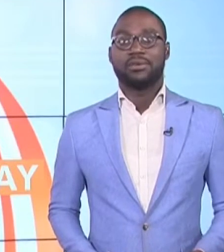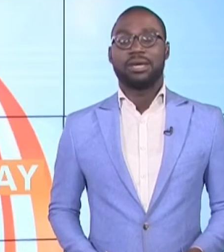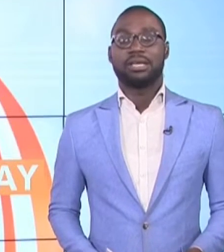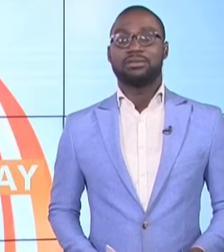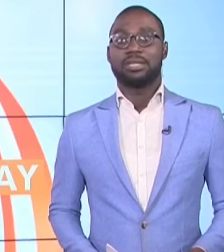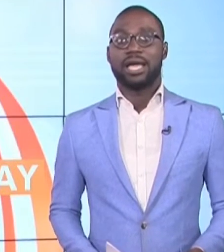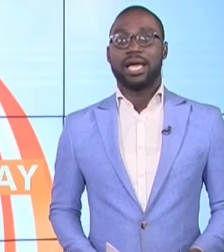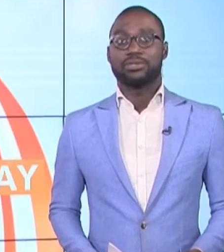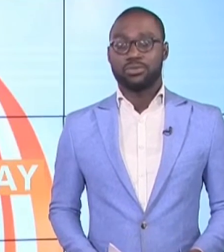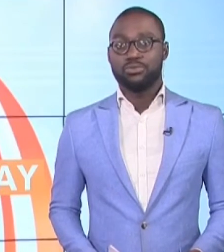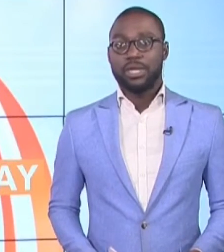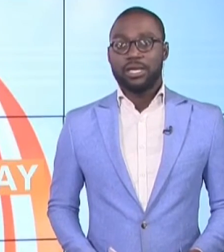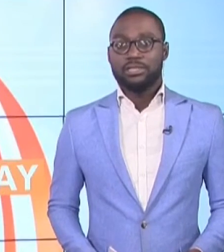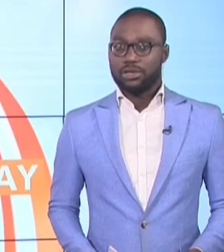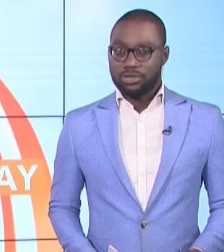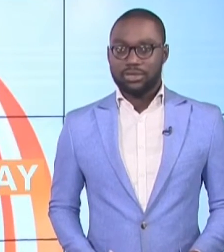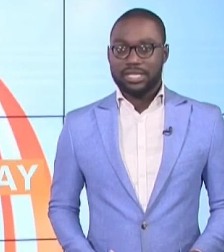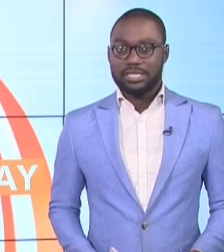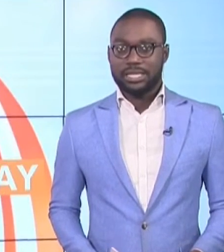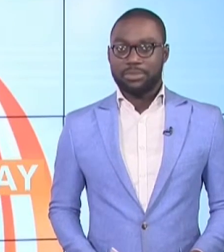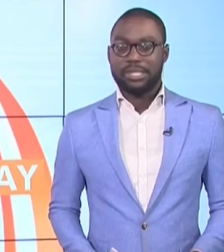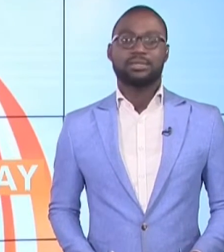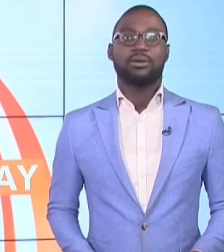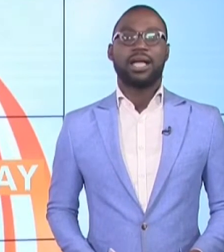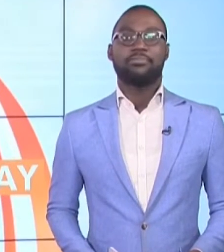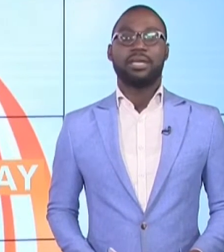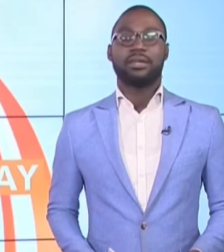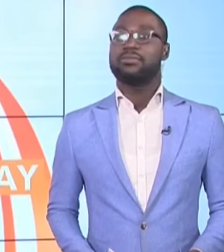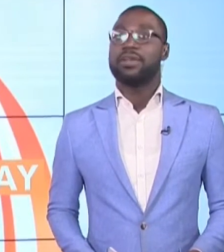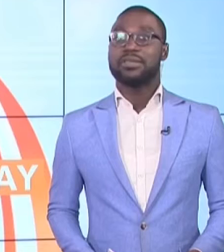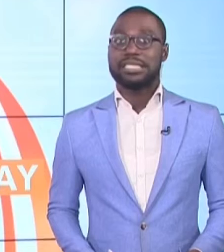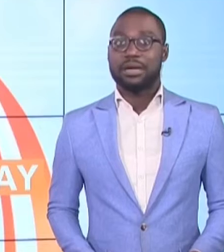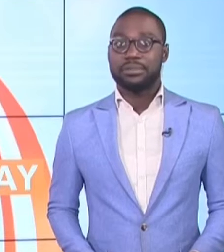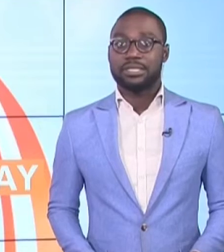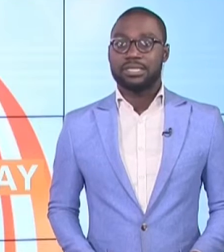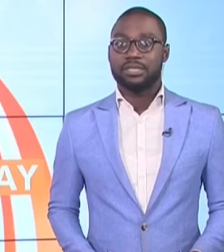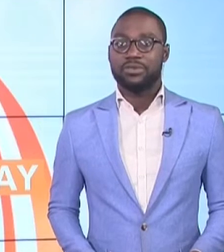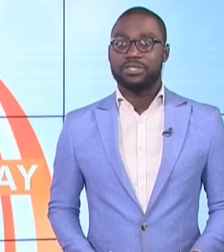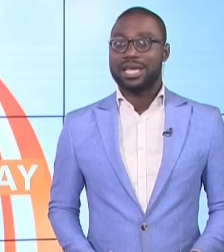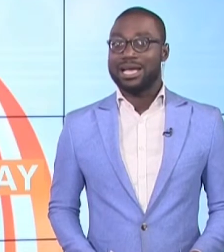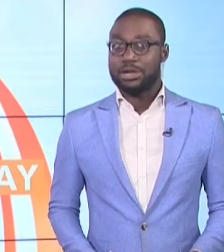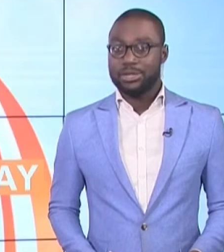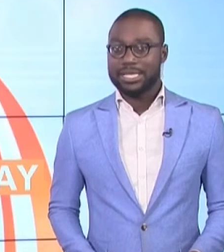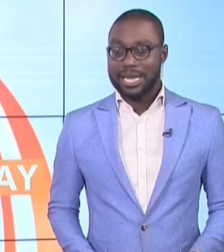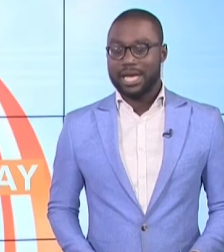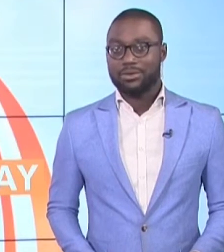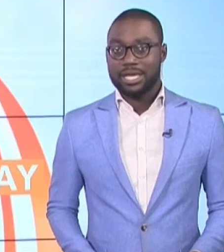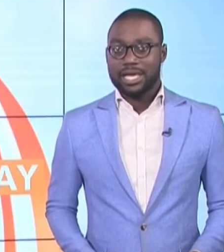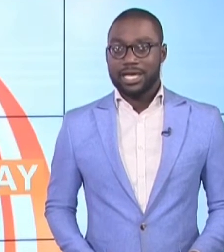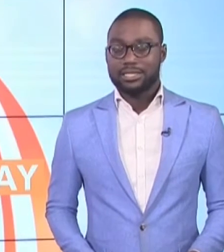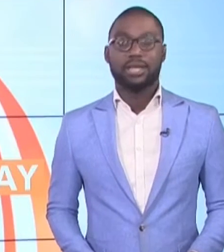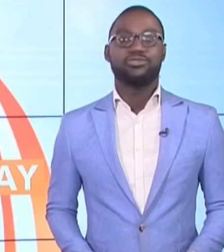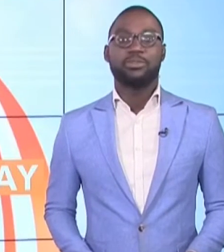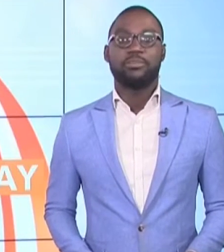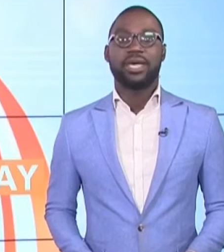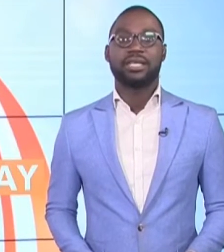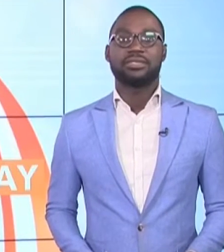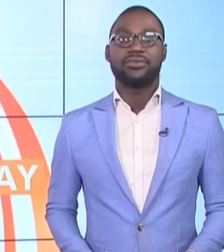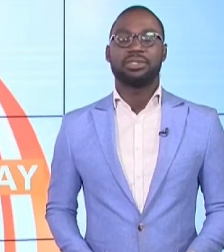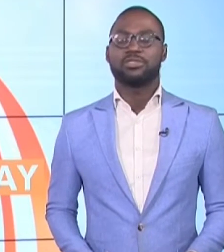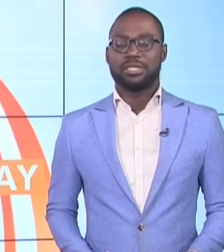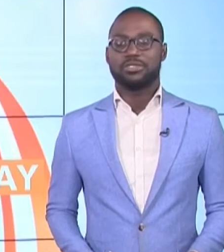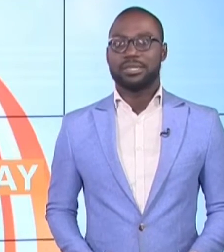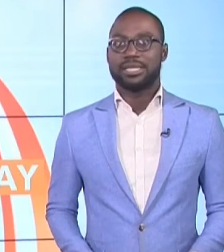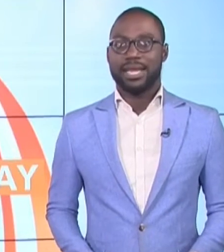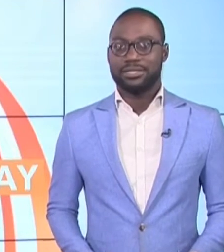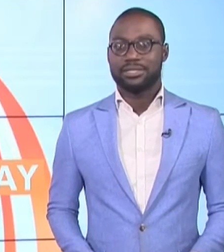of the Accra Girls Senior High School, she also stated political campaigning on various campuses in the region are not allowed as the country prepares